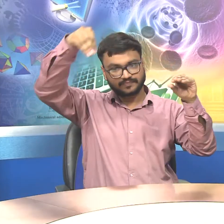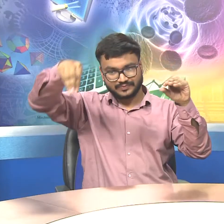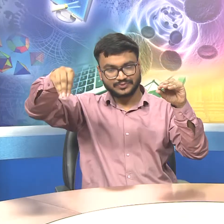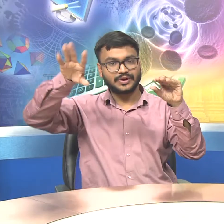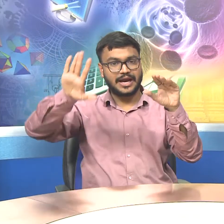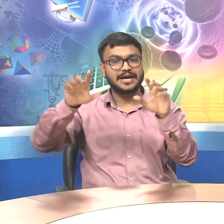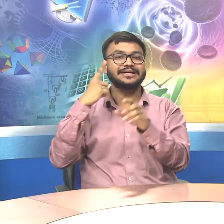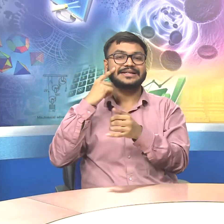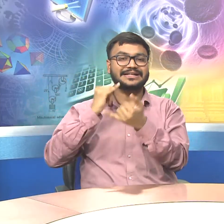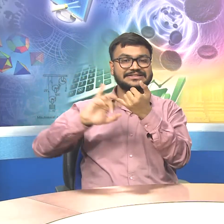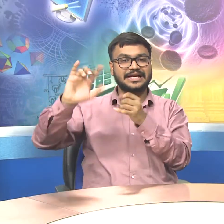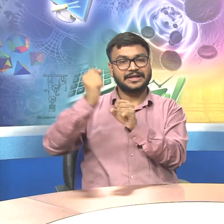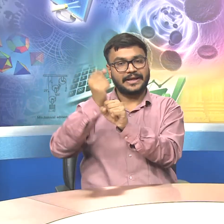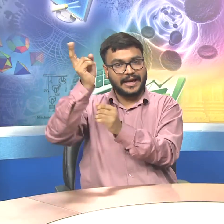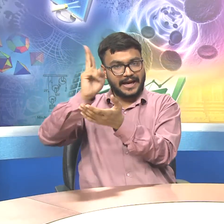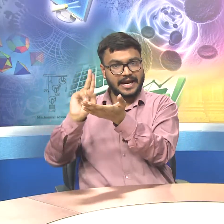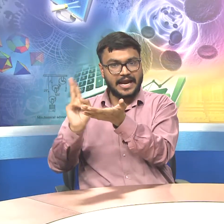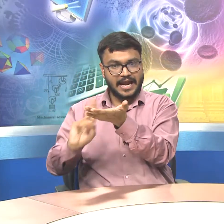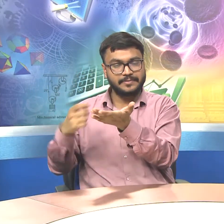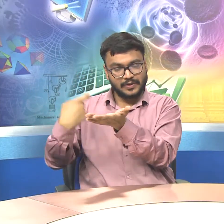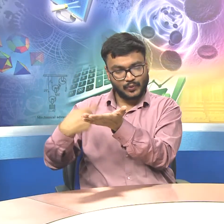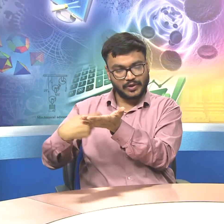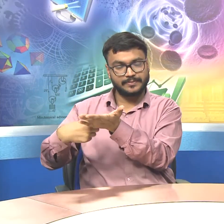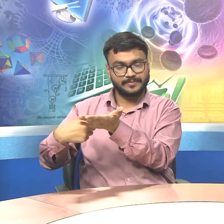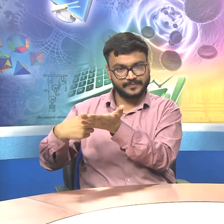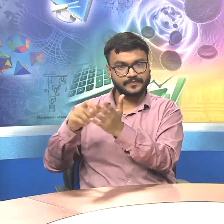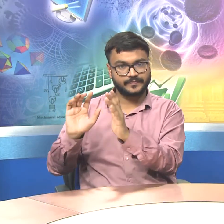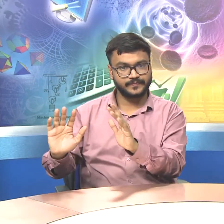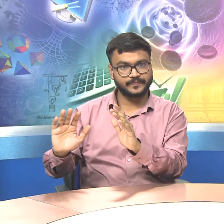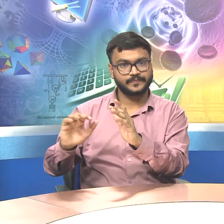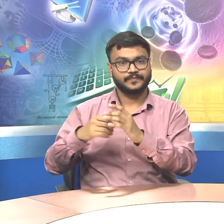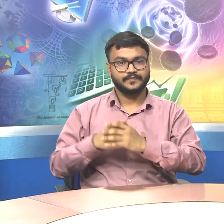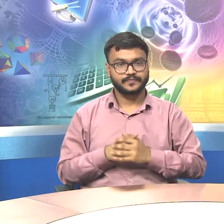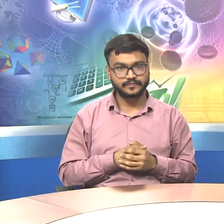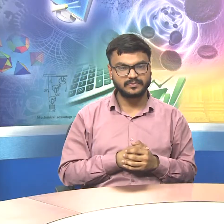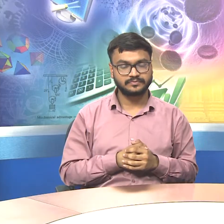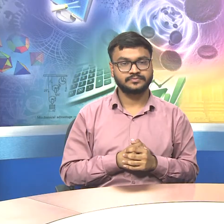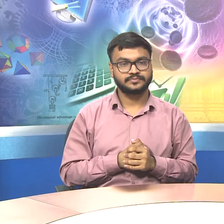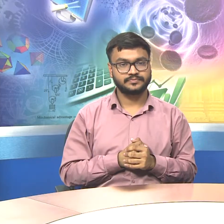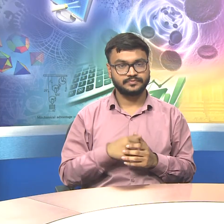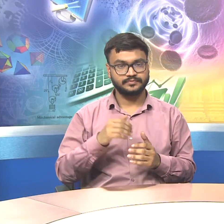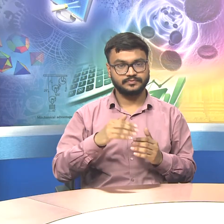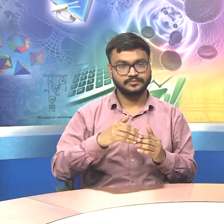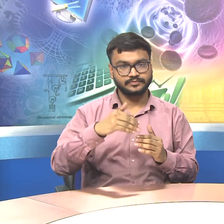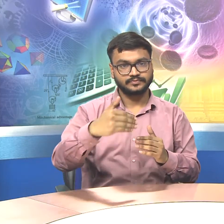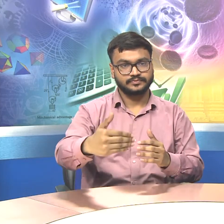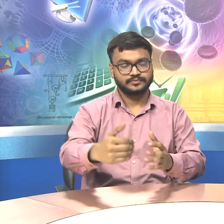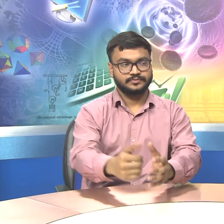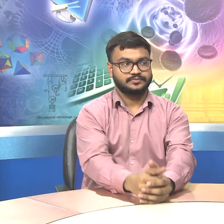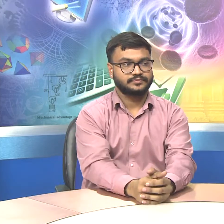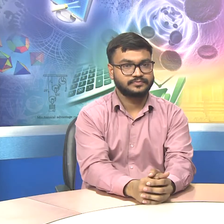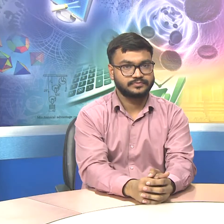You should remember that the negative signs will always come at the end of the sentence in ISL.